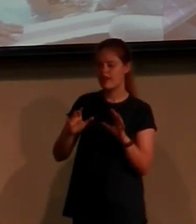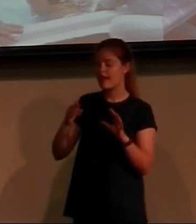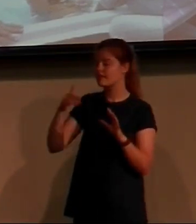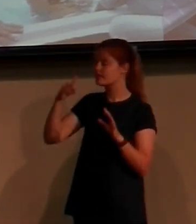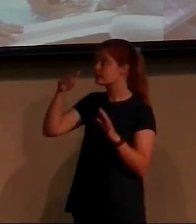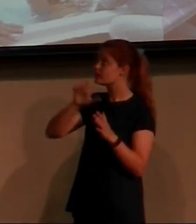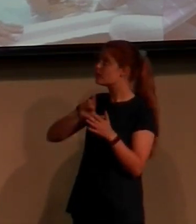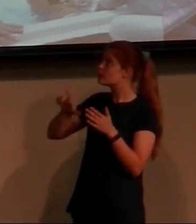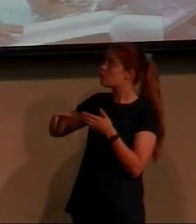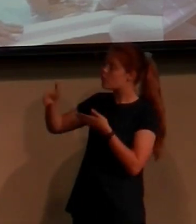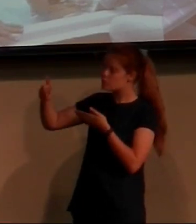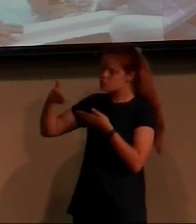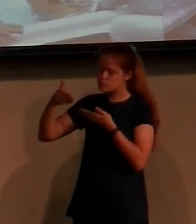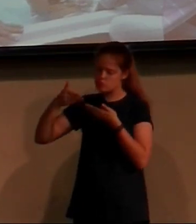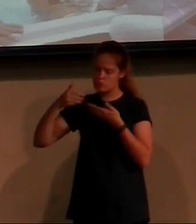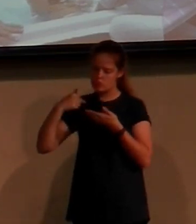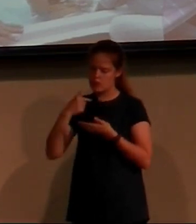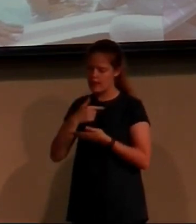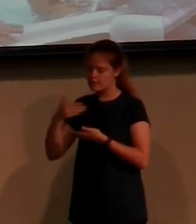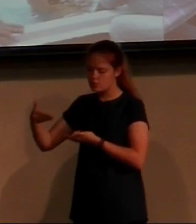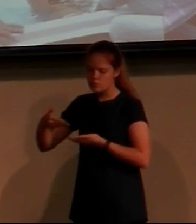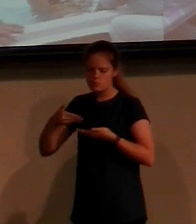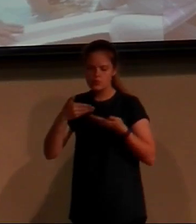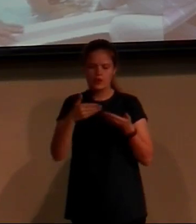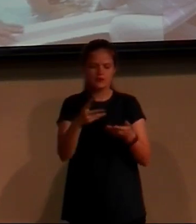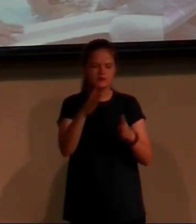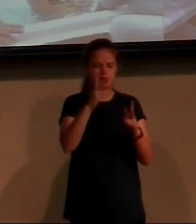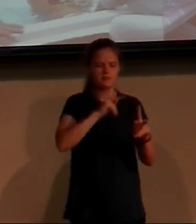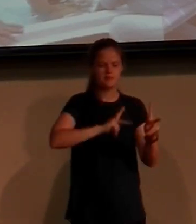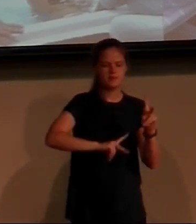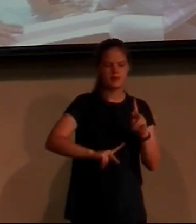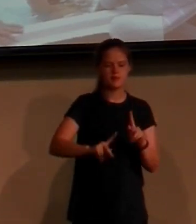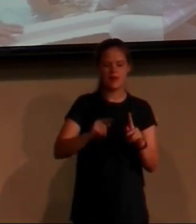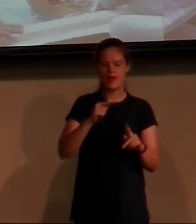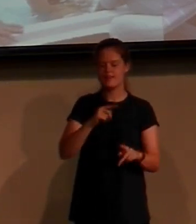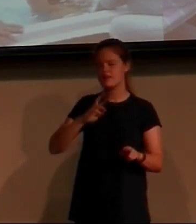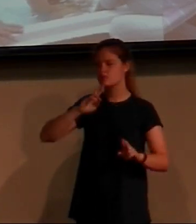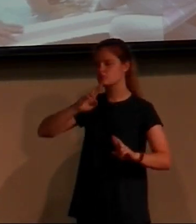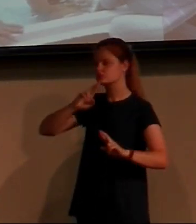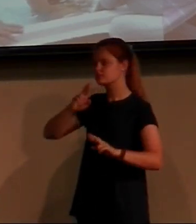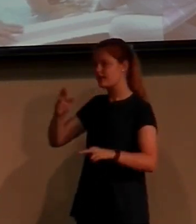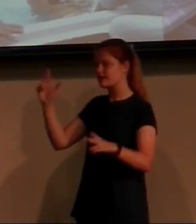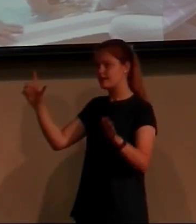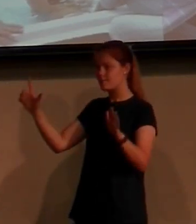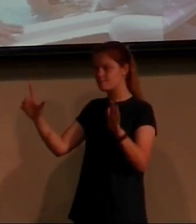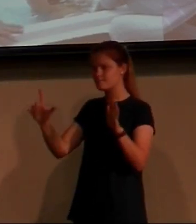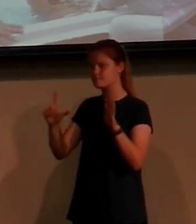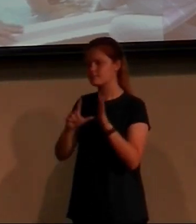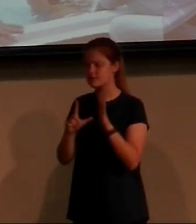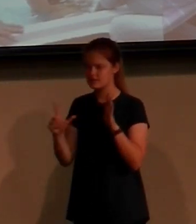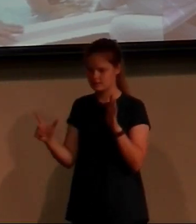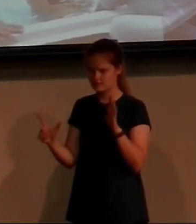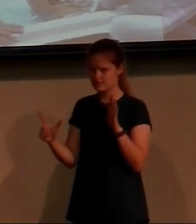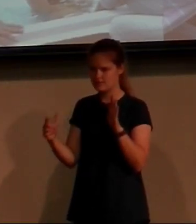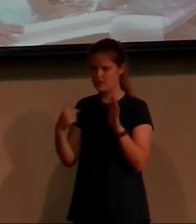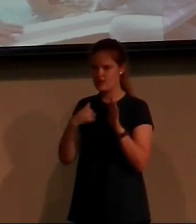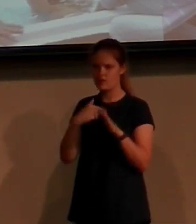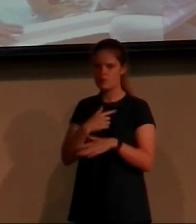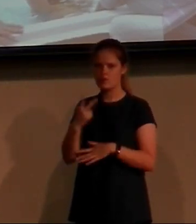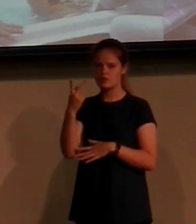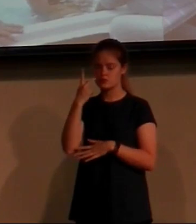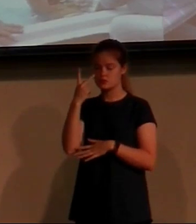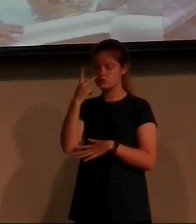to those persons so we can talk to them, and they respond right away. So we saw the hand